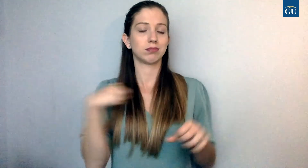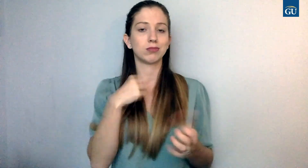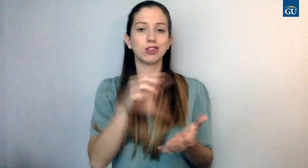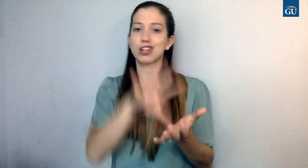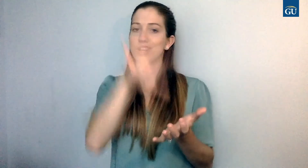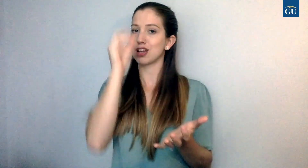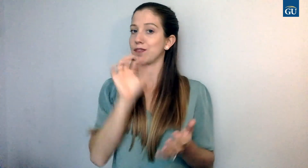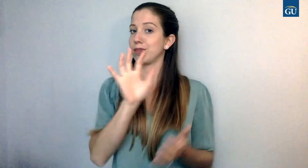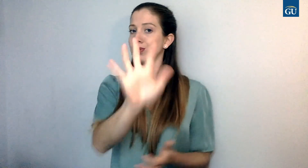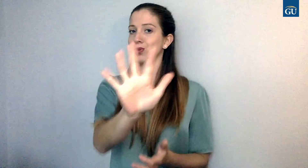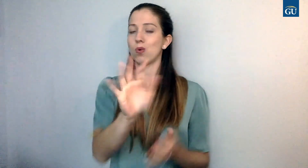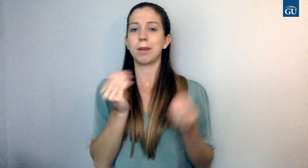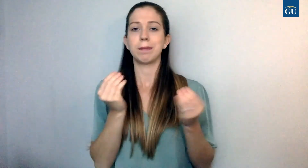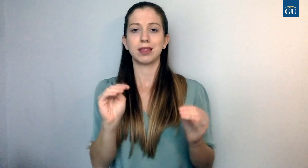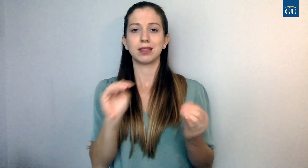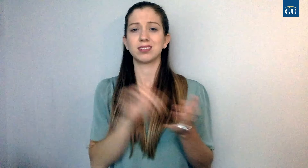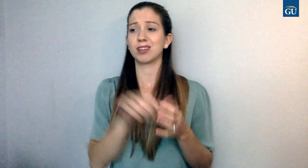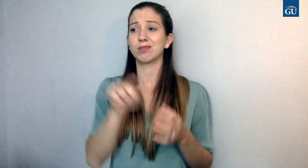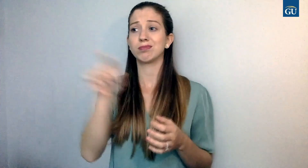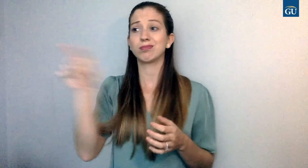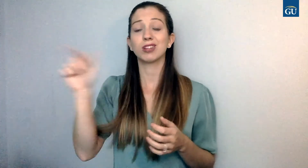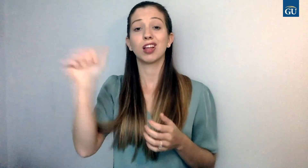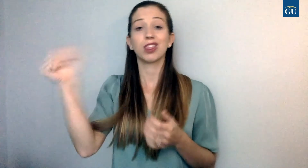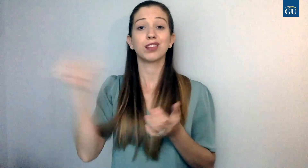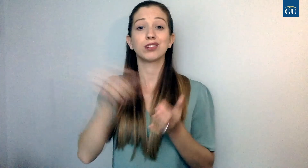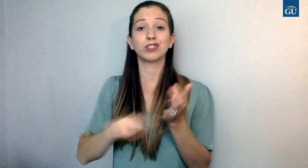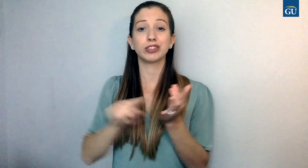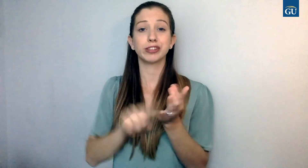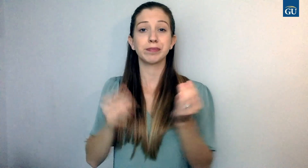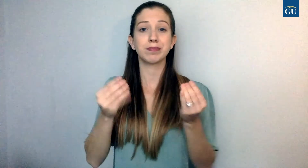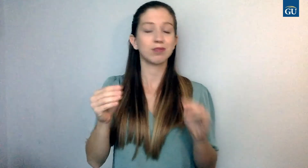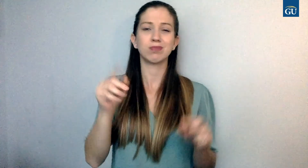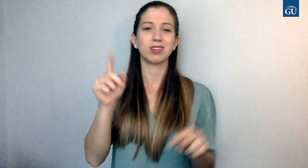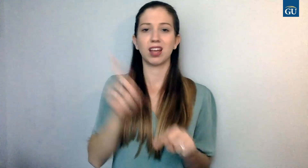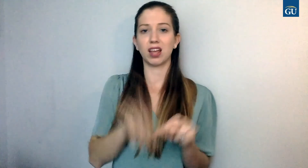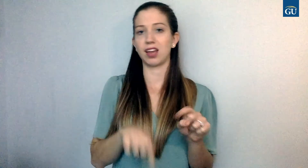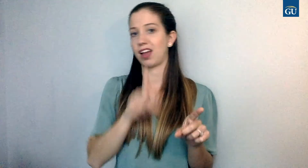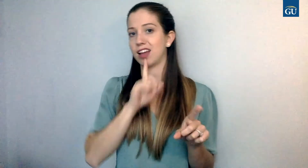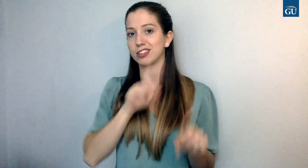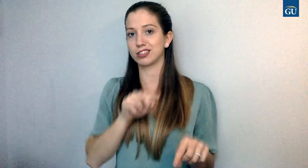What can we learn from these that other methods may not answer?